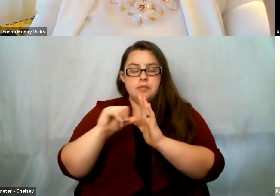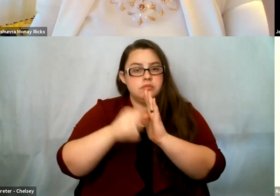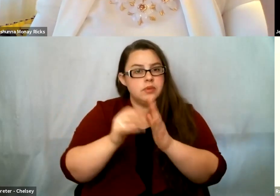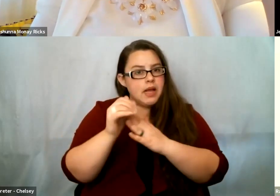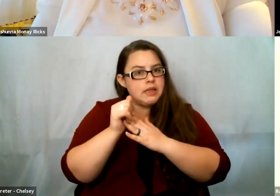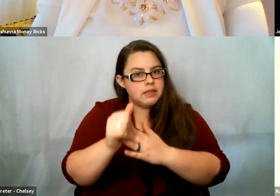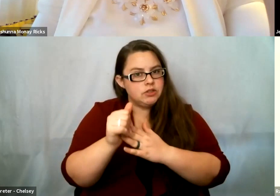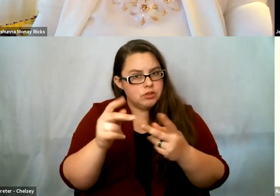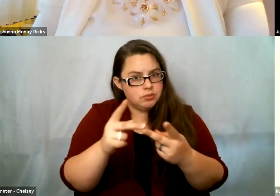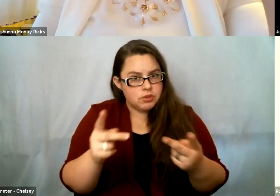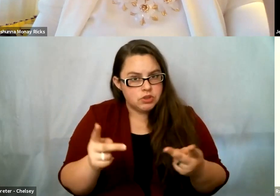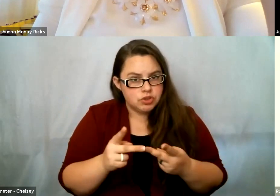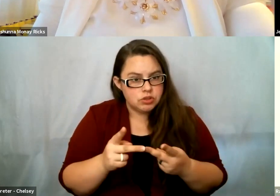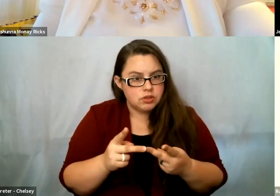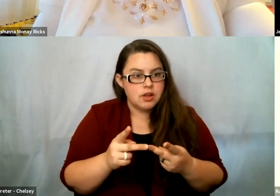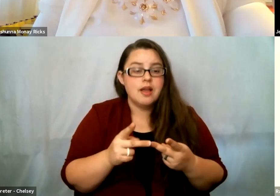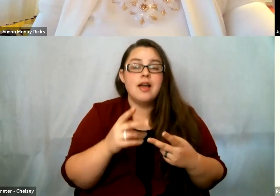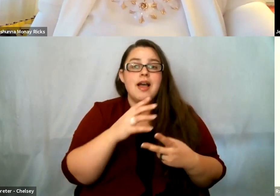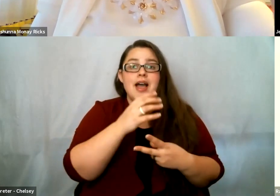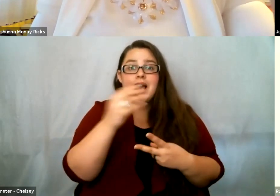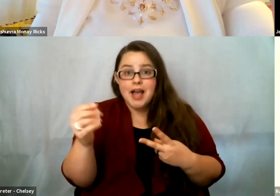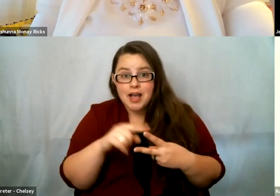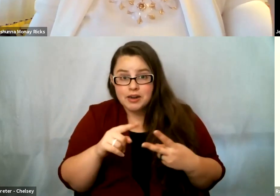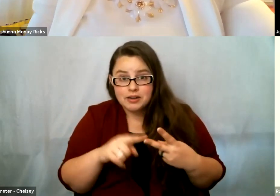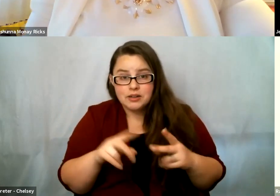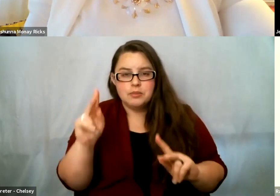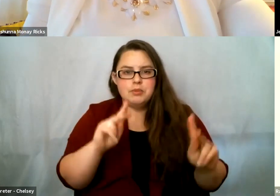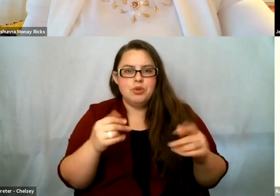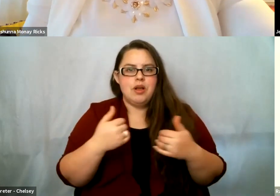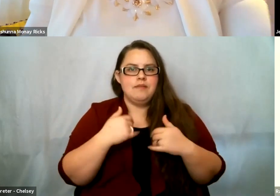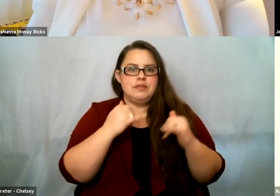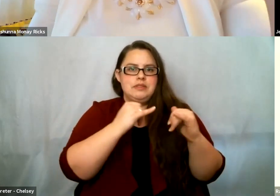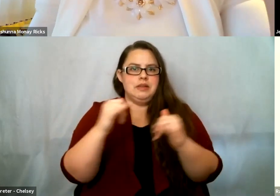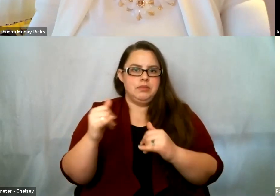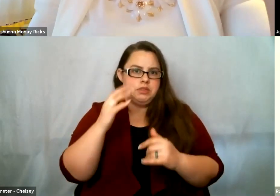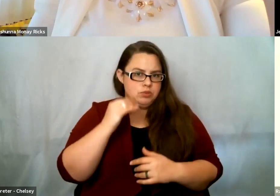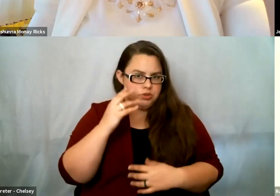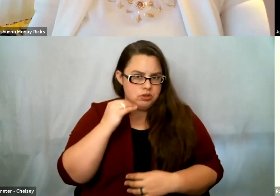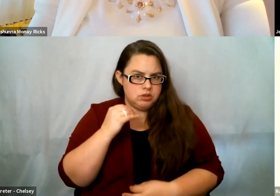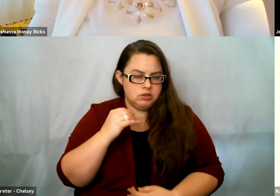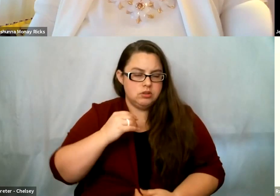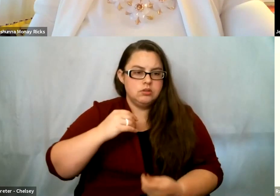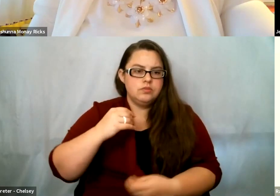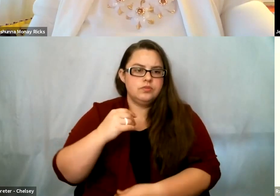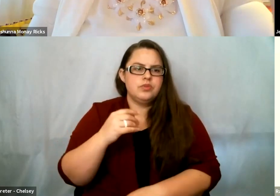and with people who have my experience. Because it's